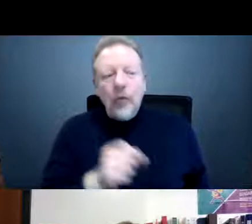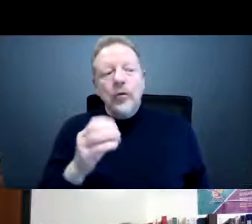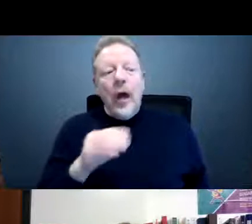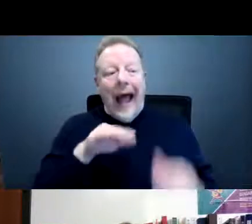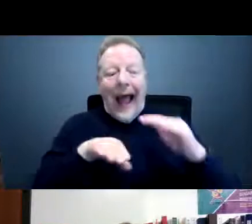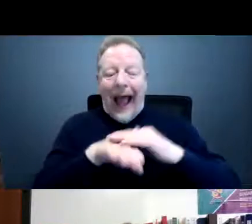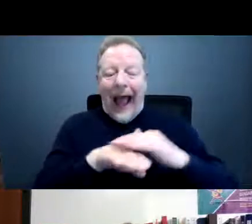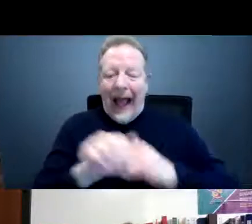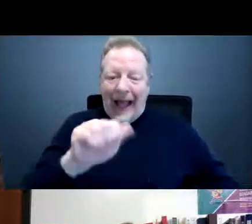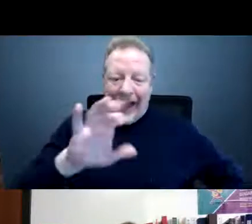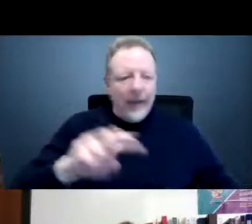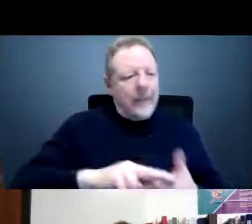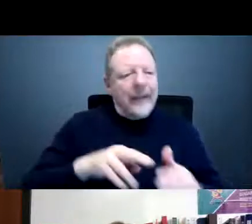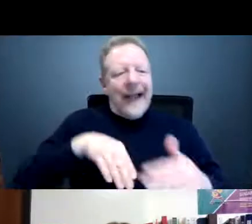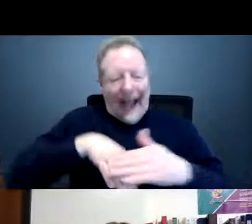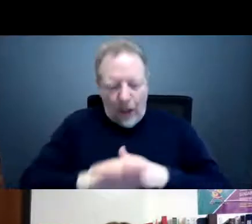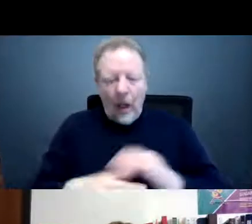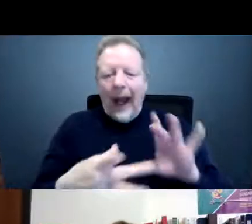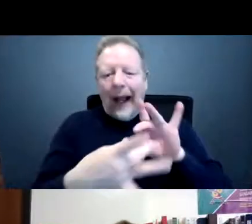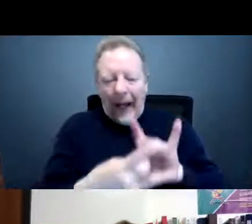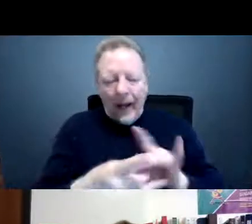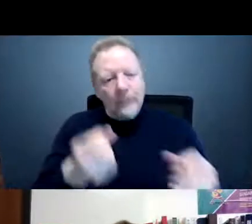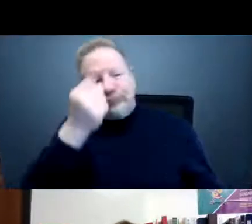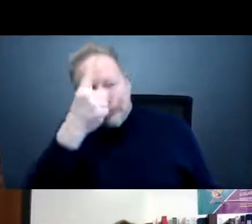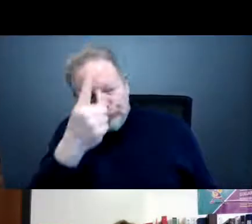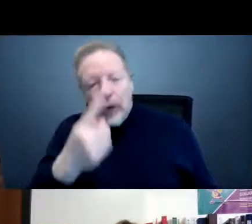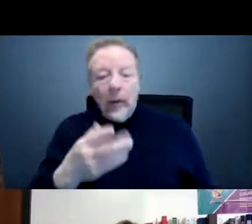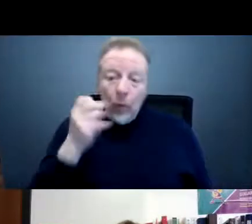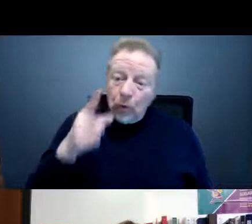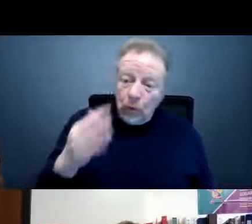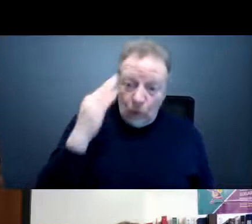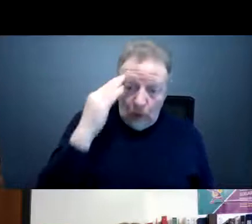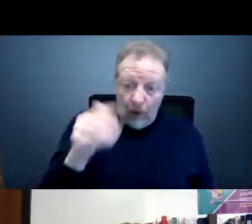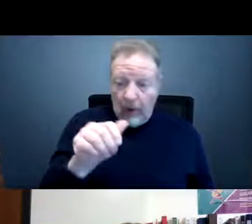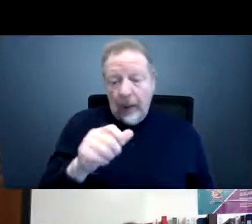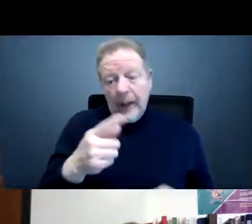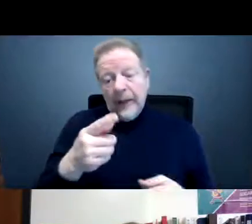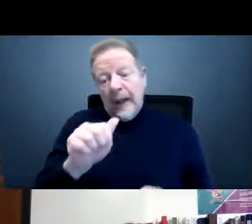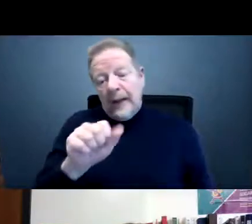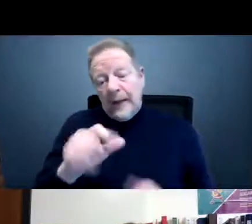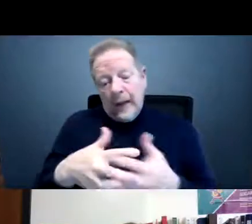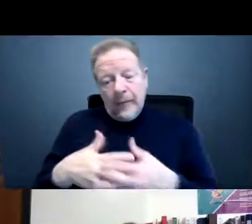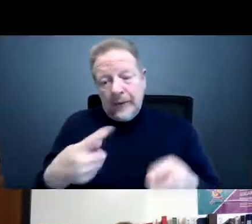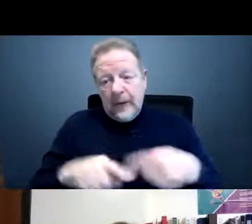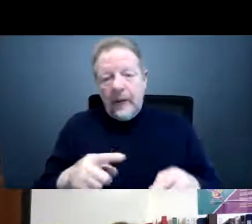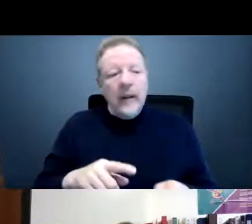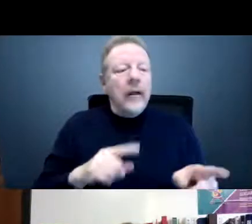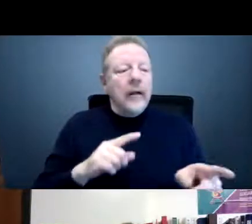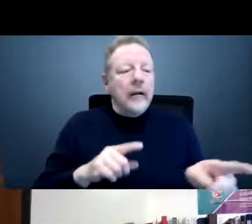enter or connect. Of course, American Sign Language. The word effective means useful. And then I just